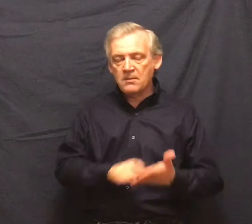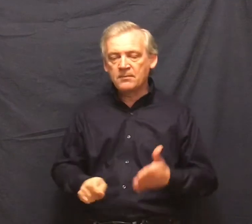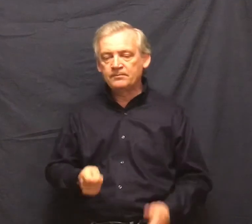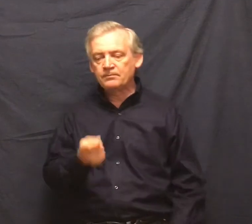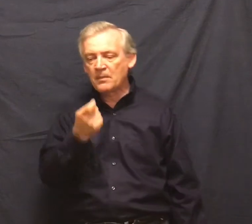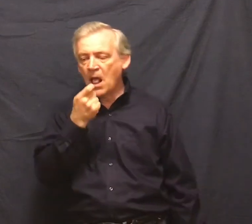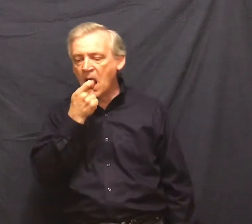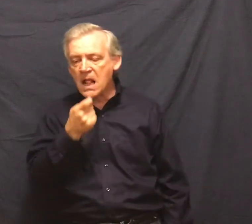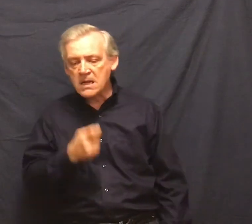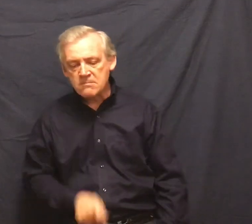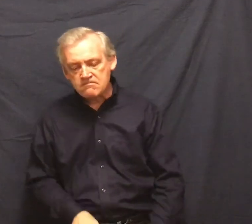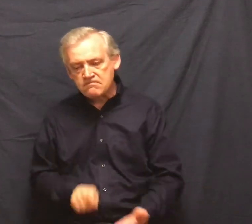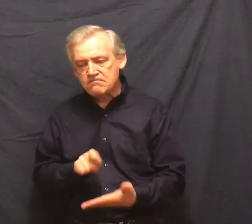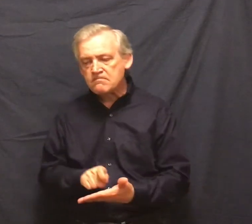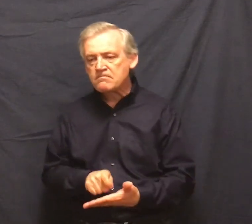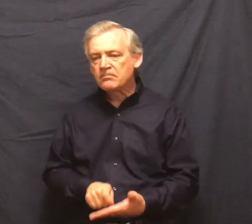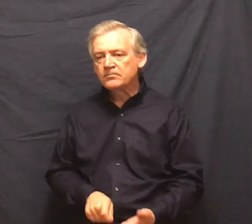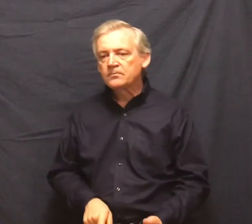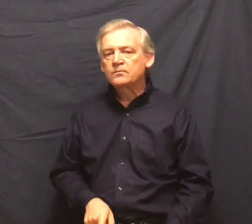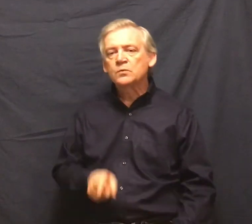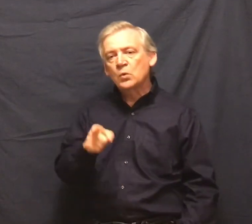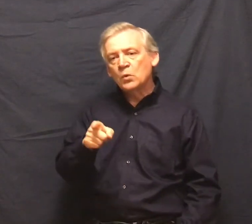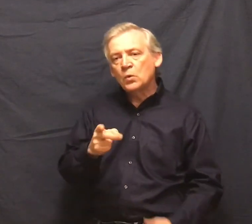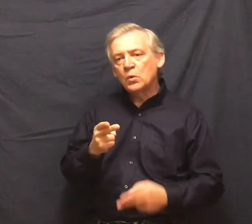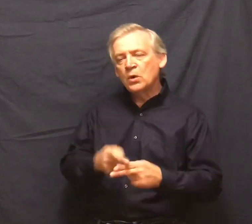"What's your name?" "George Milton."